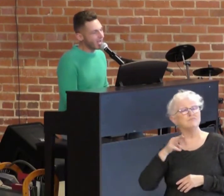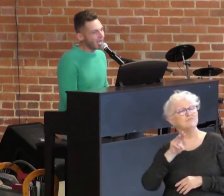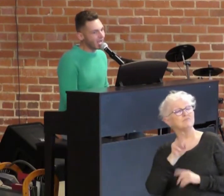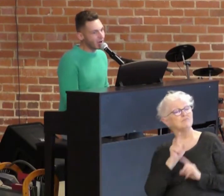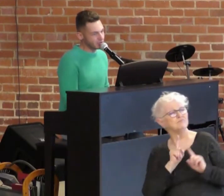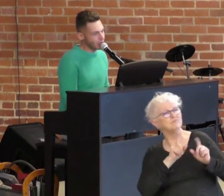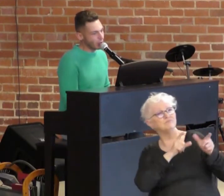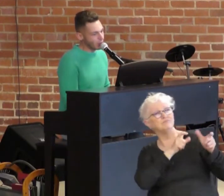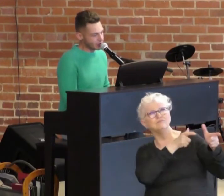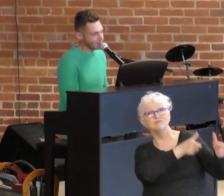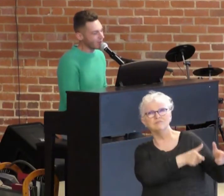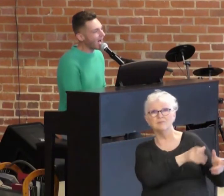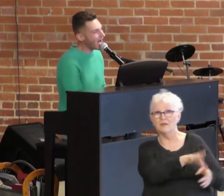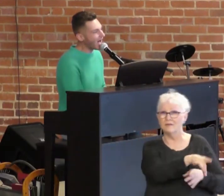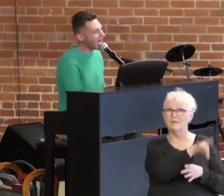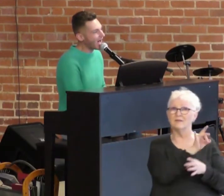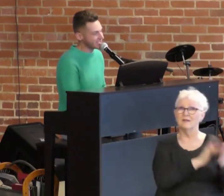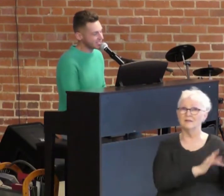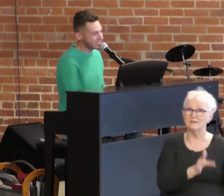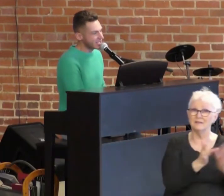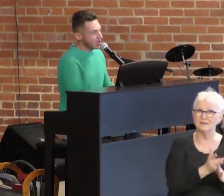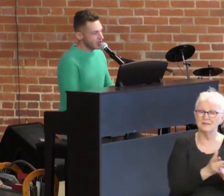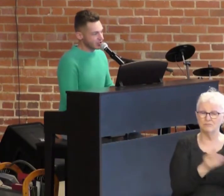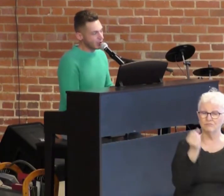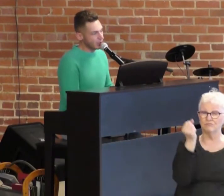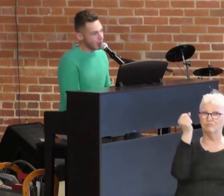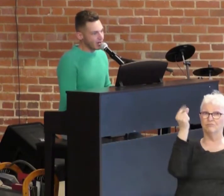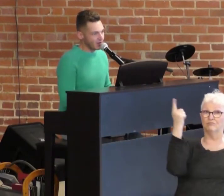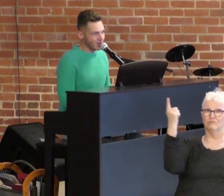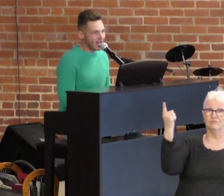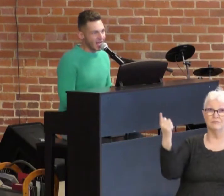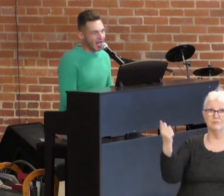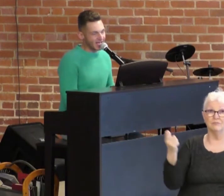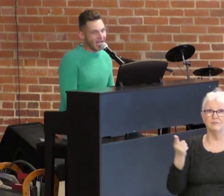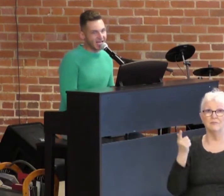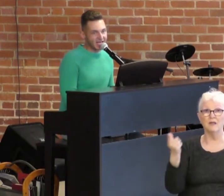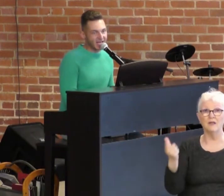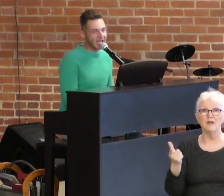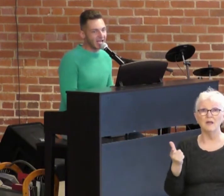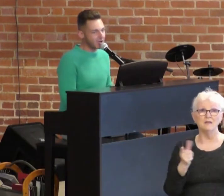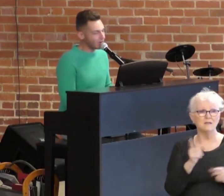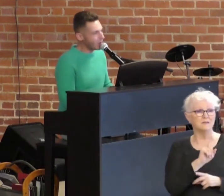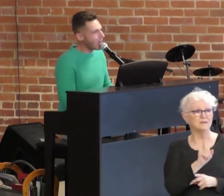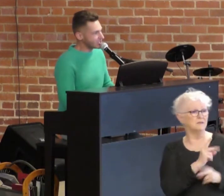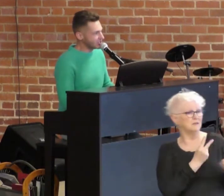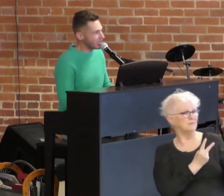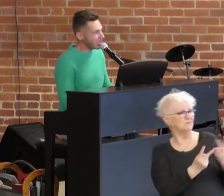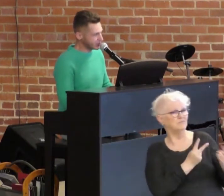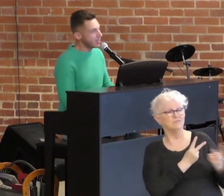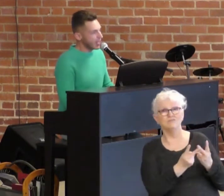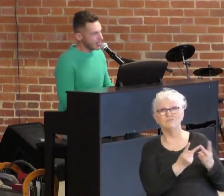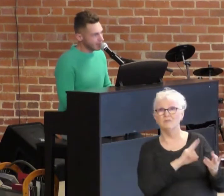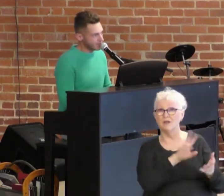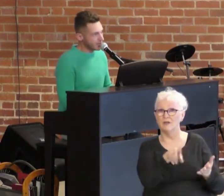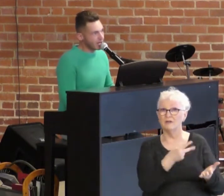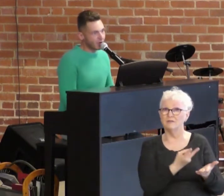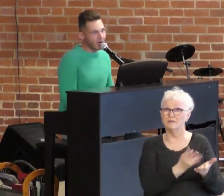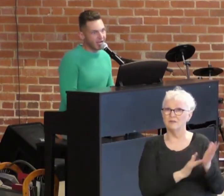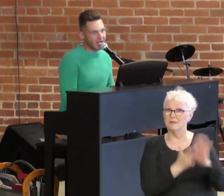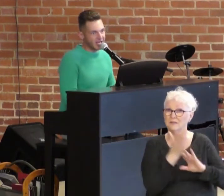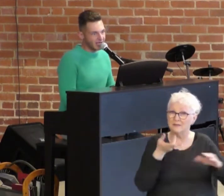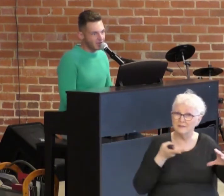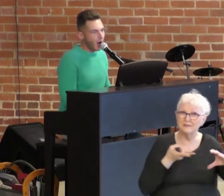She found to her surprise the tomb where they had laid him was just an